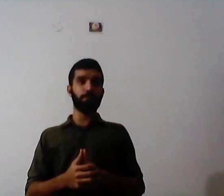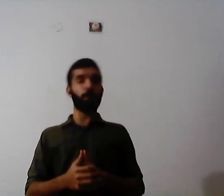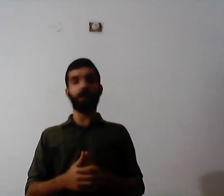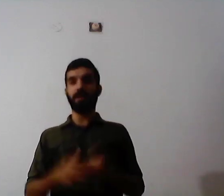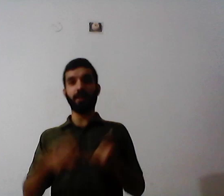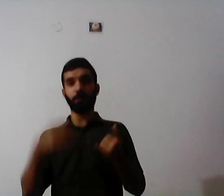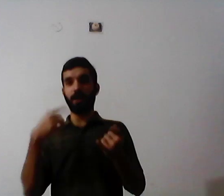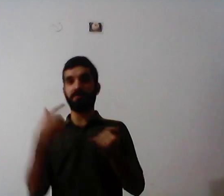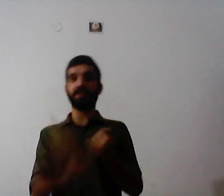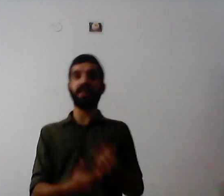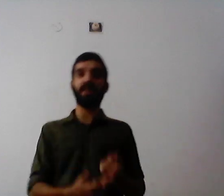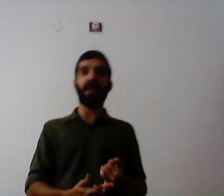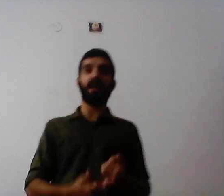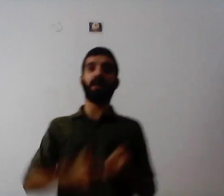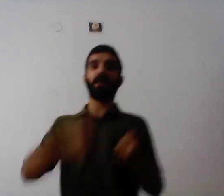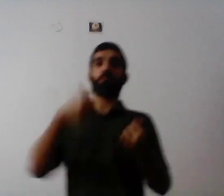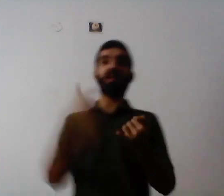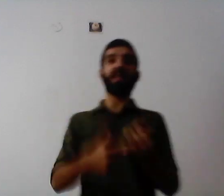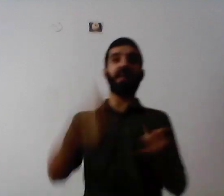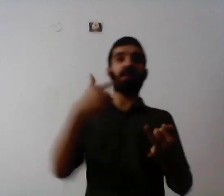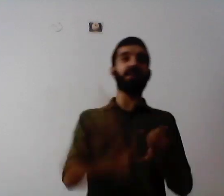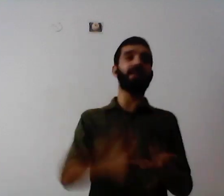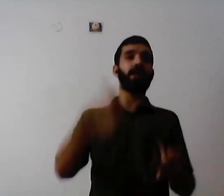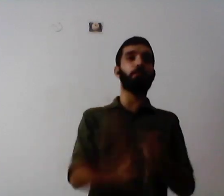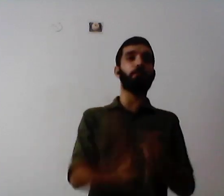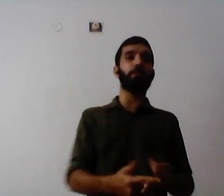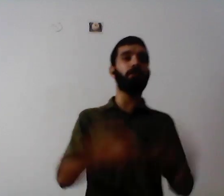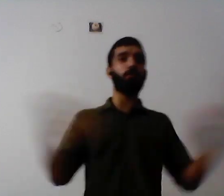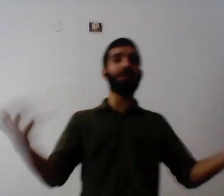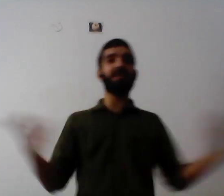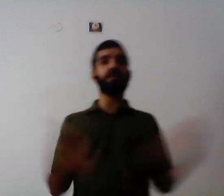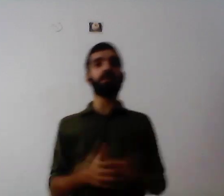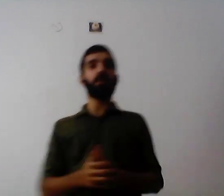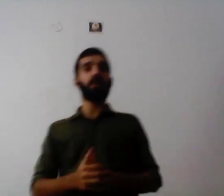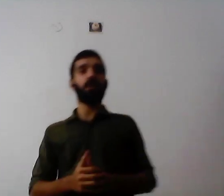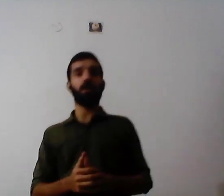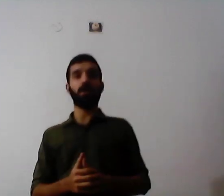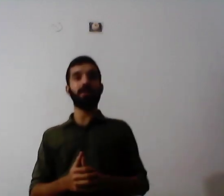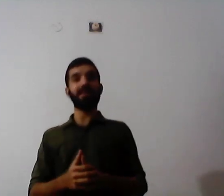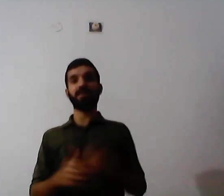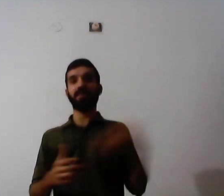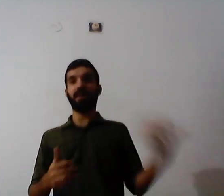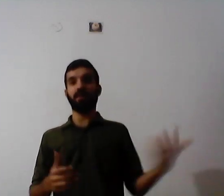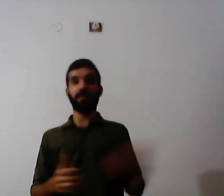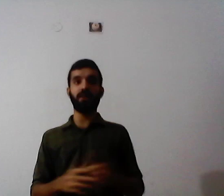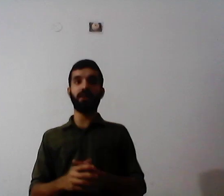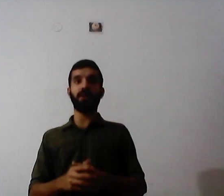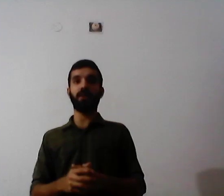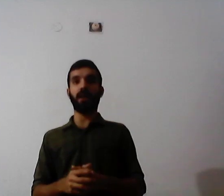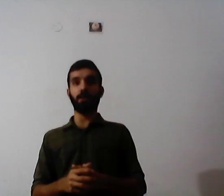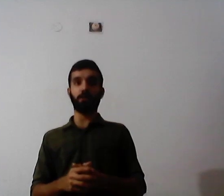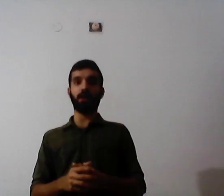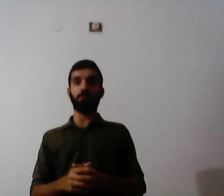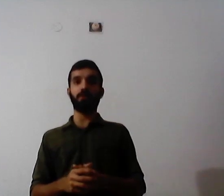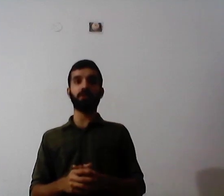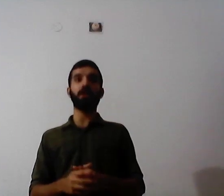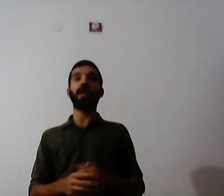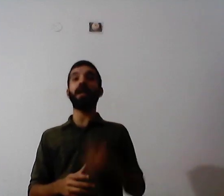Okay, like you have seen methane, ethane, propane, all these things there, right, in hydrocarbons, and you